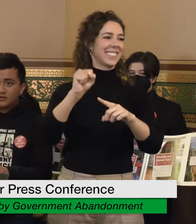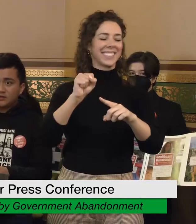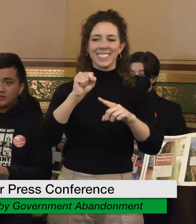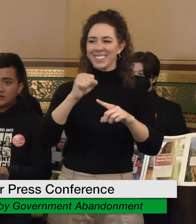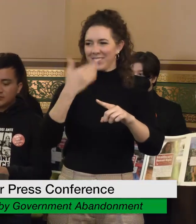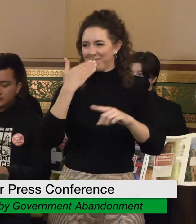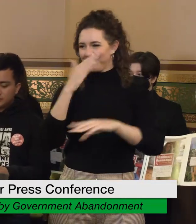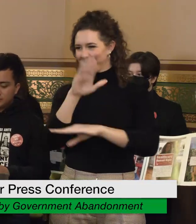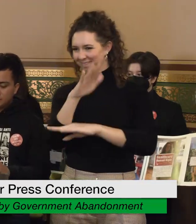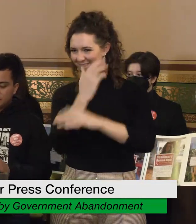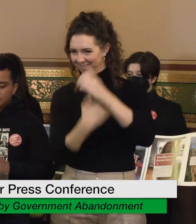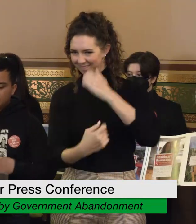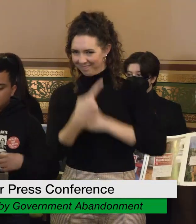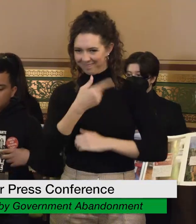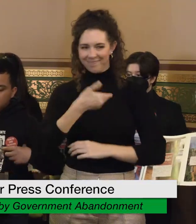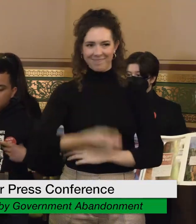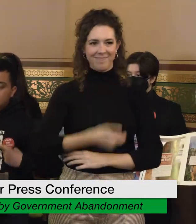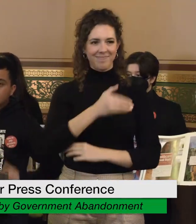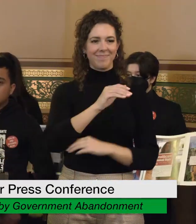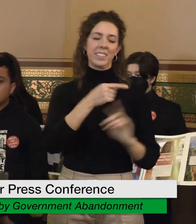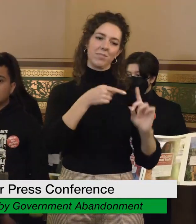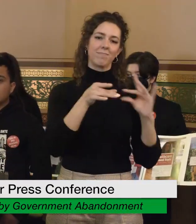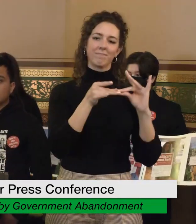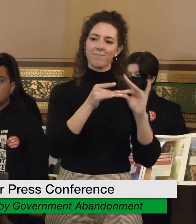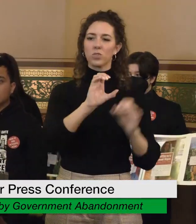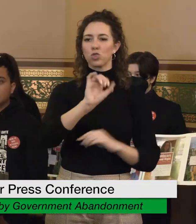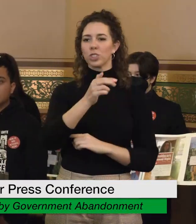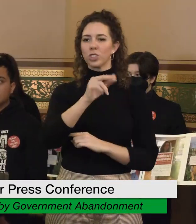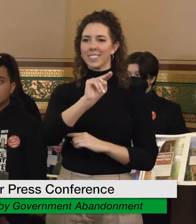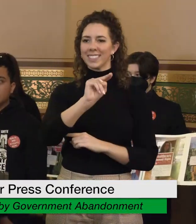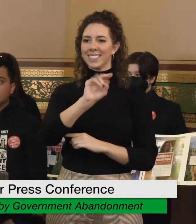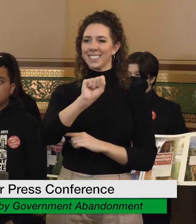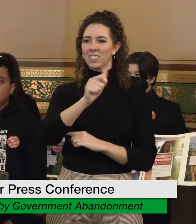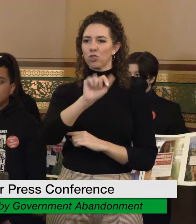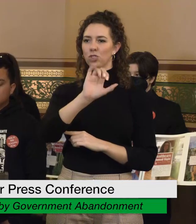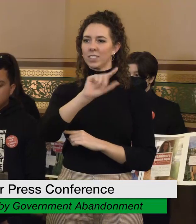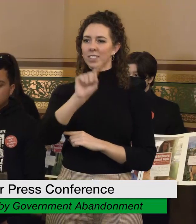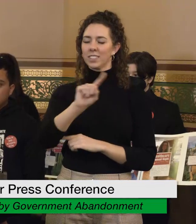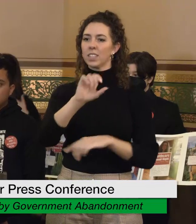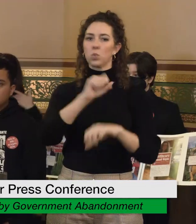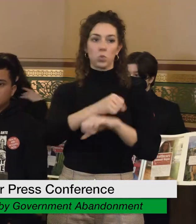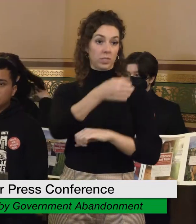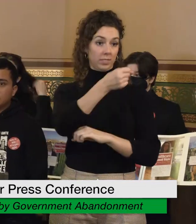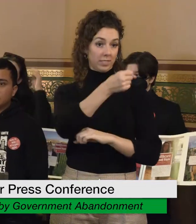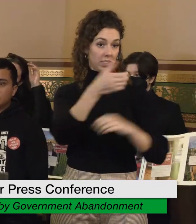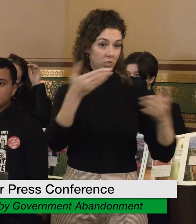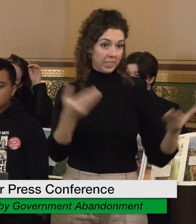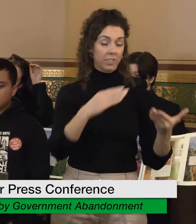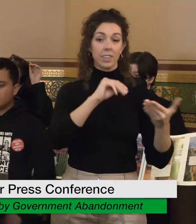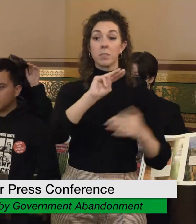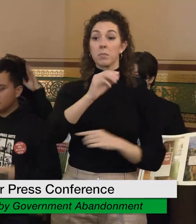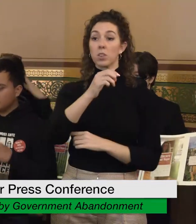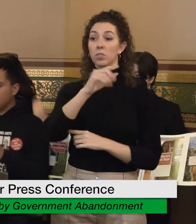Good afternoon, everyone. My name is Christian Santos. I'm a dairy farm worker in the state of Vermont and also a migrant justice